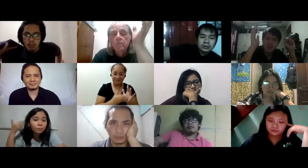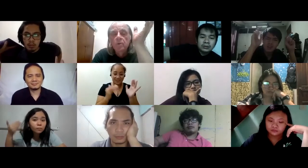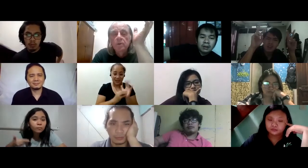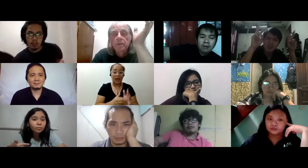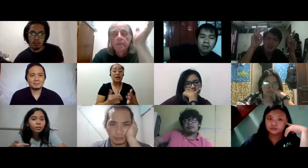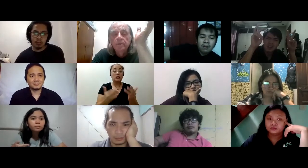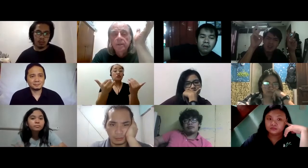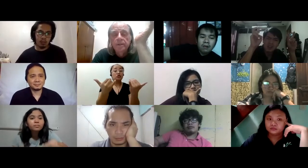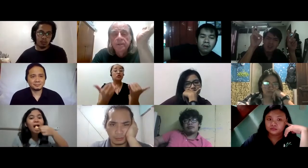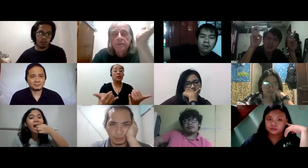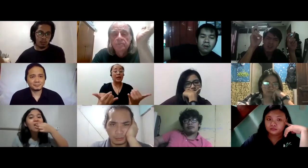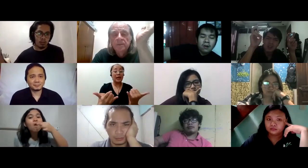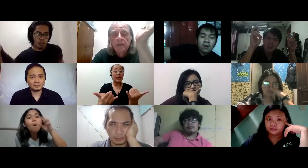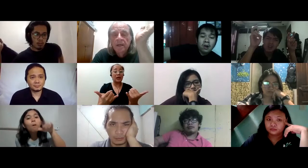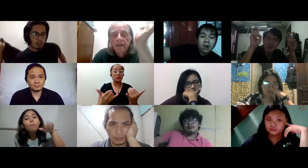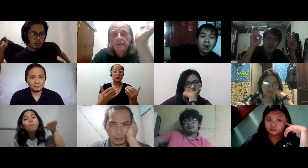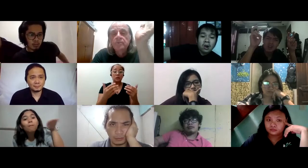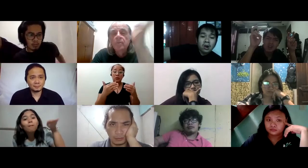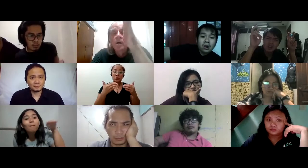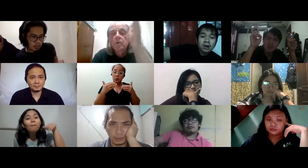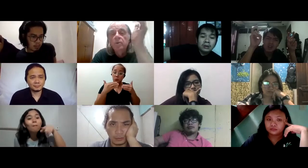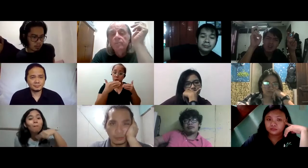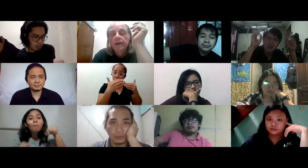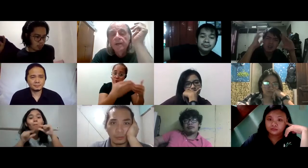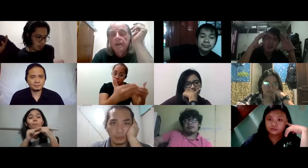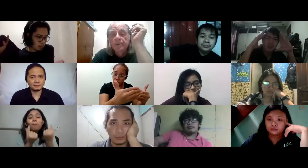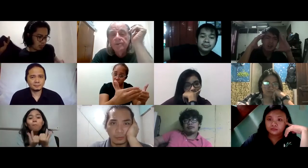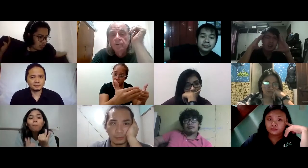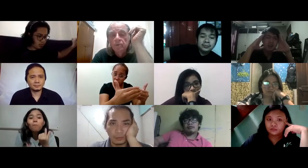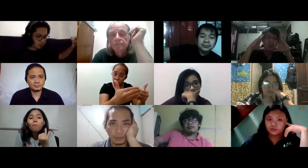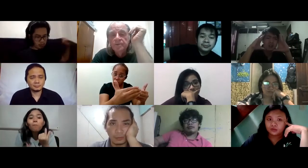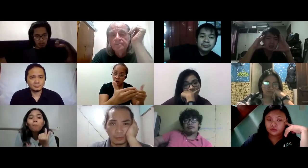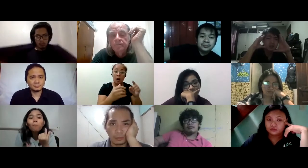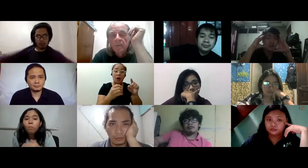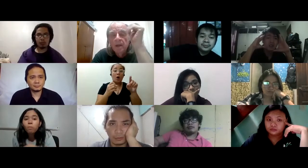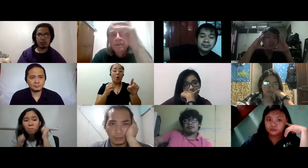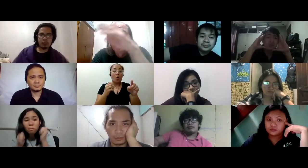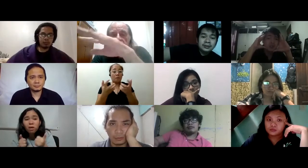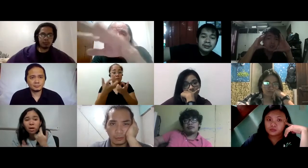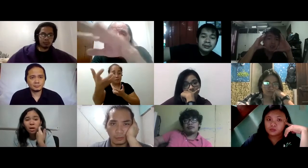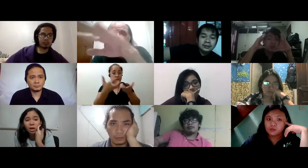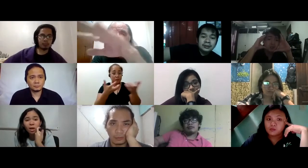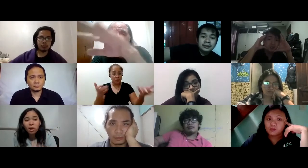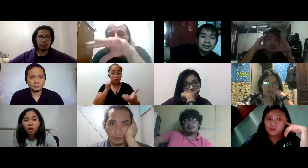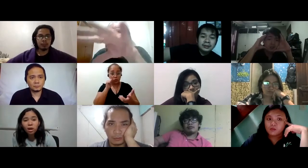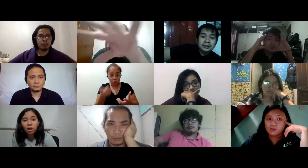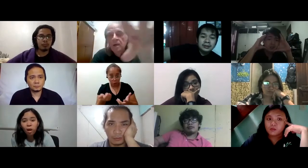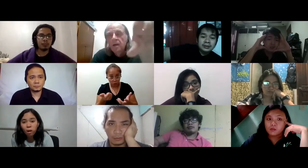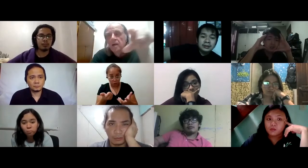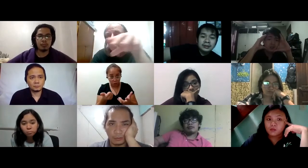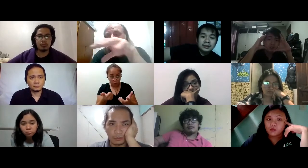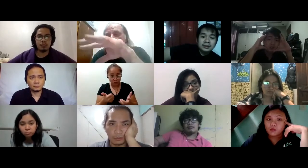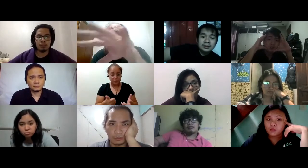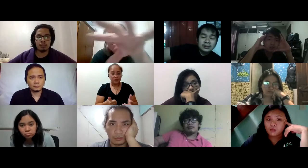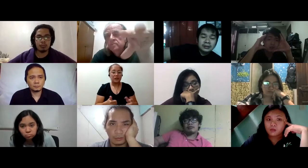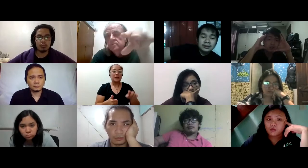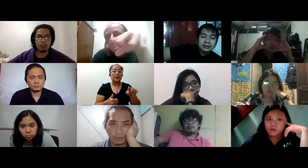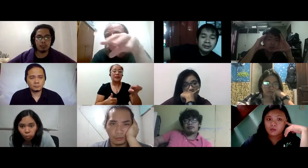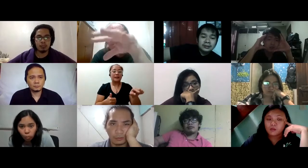today I will either continue, and tomorrow we break up into groups, and then you will do